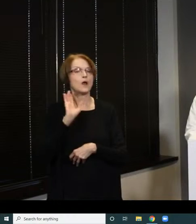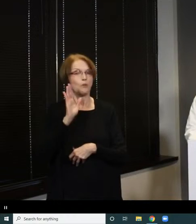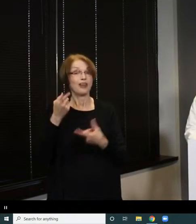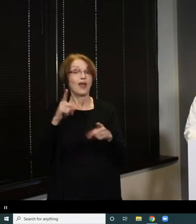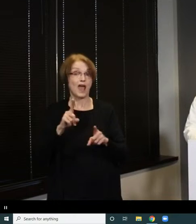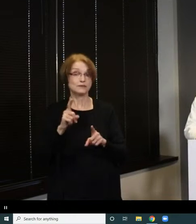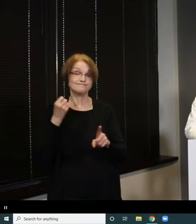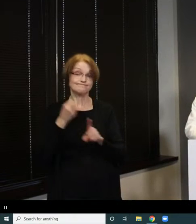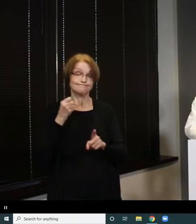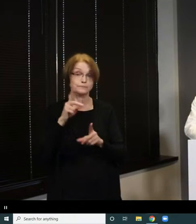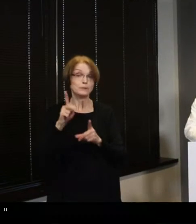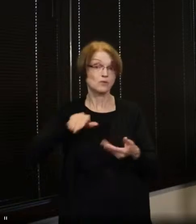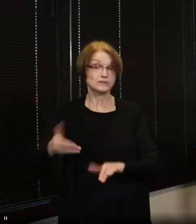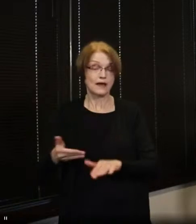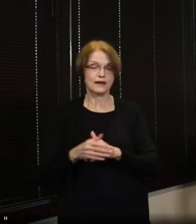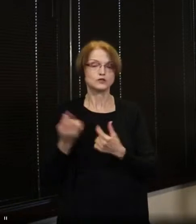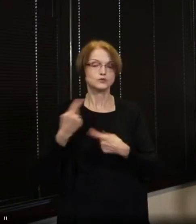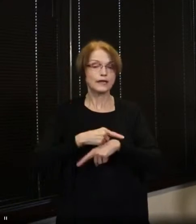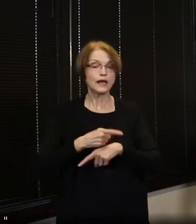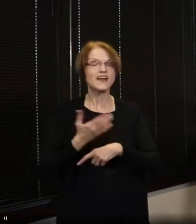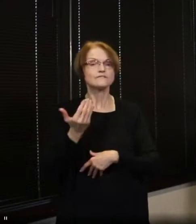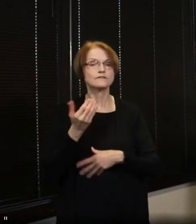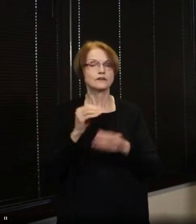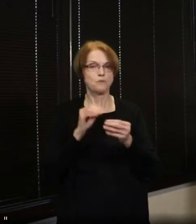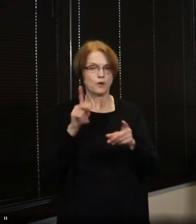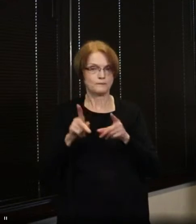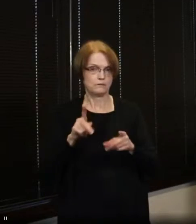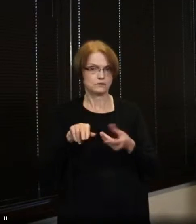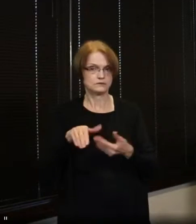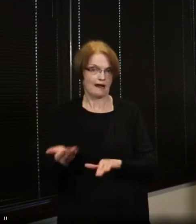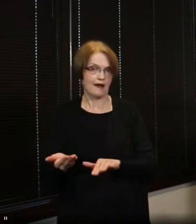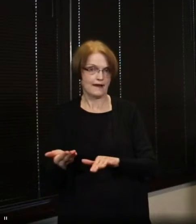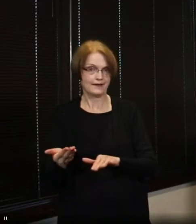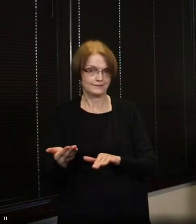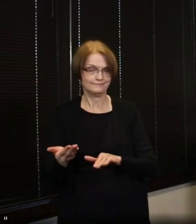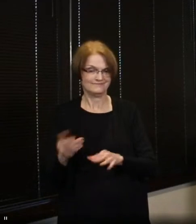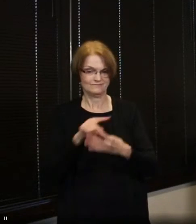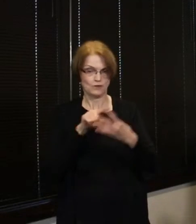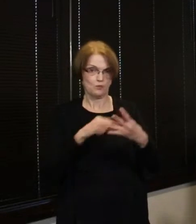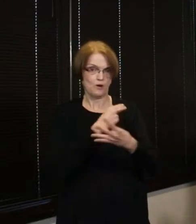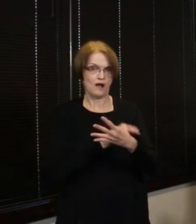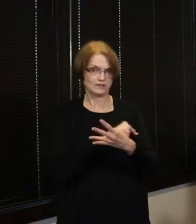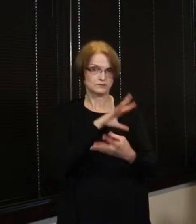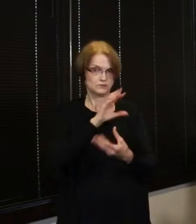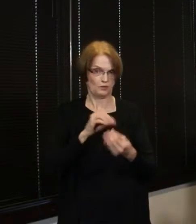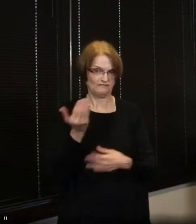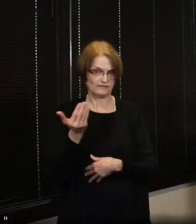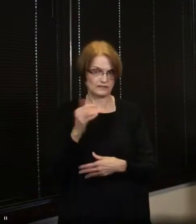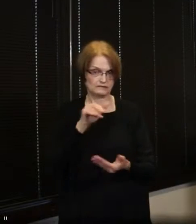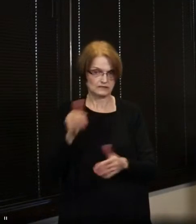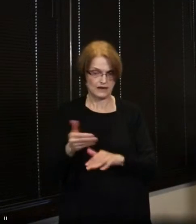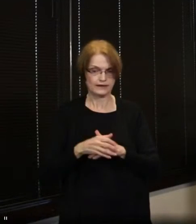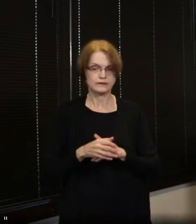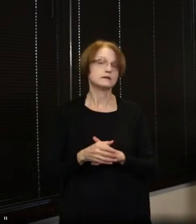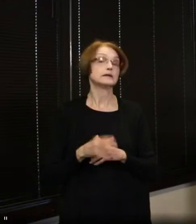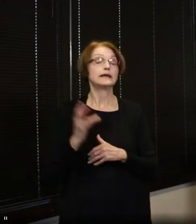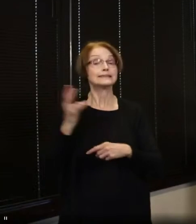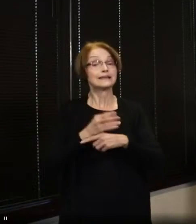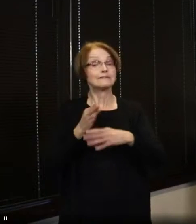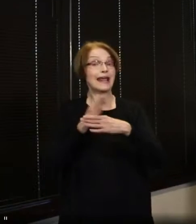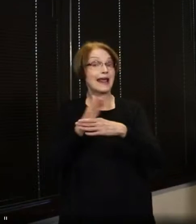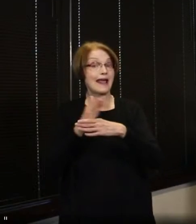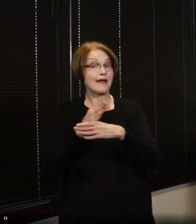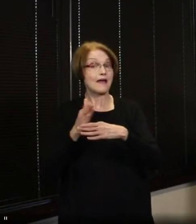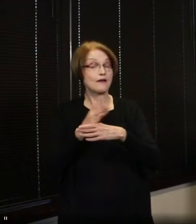Happen. So today we're reporting 15 more COVID deaths from across our healthcare systems, and that's moved the 7-day moving